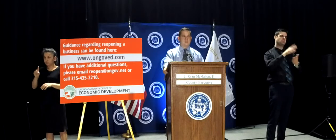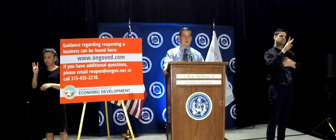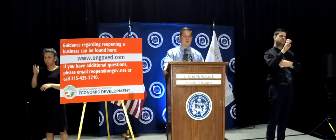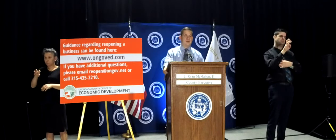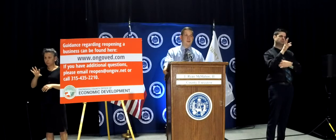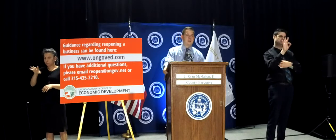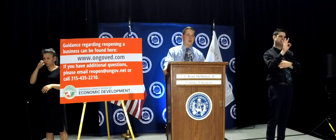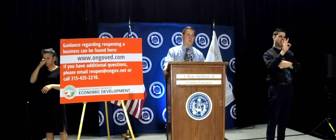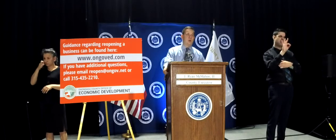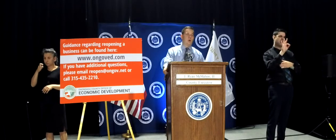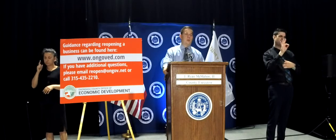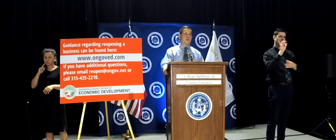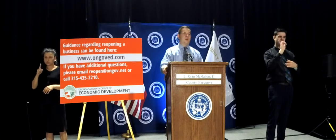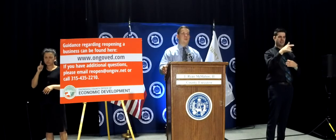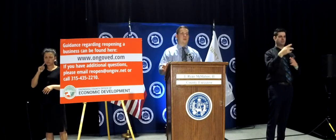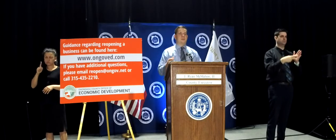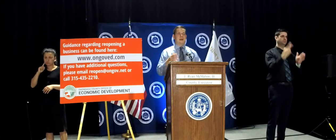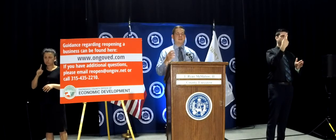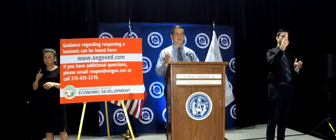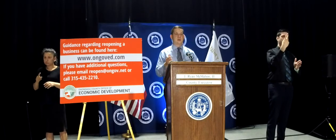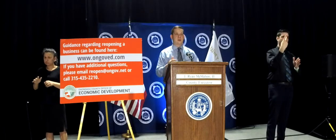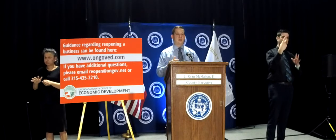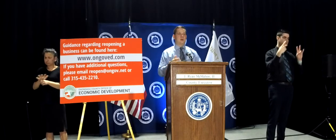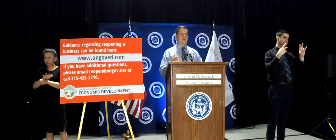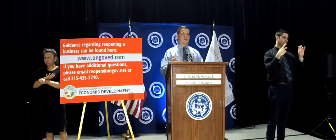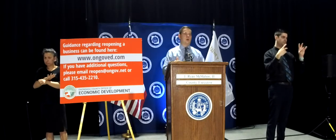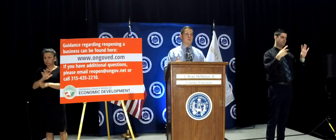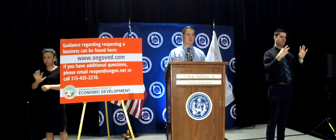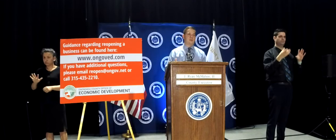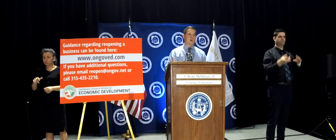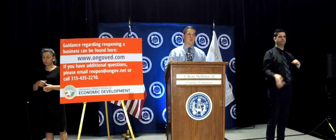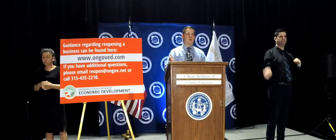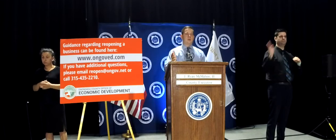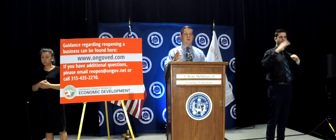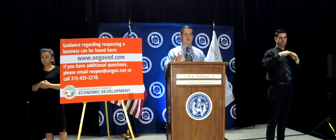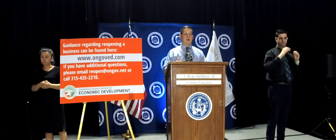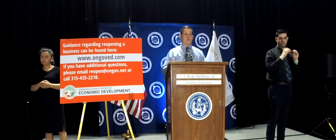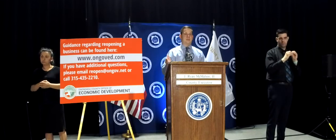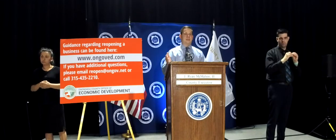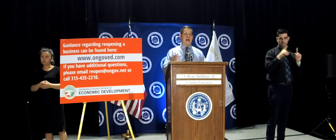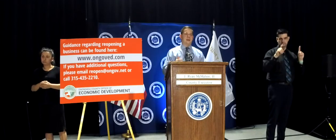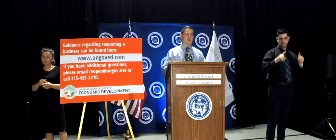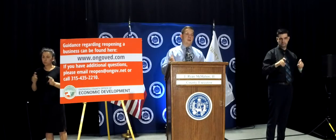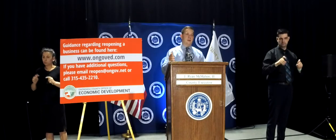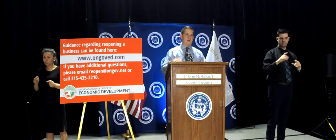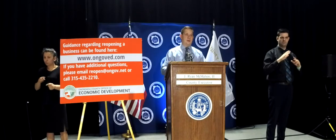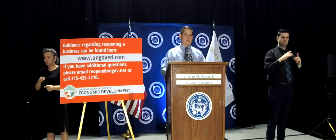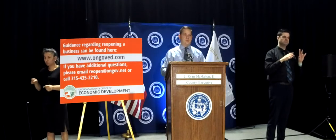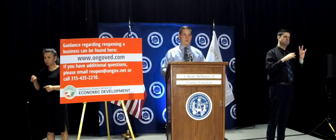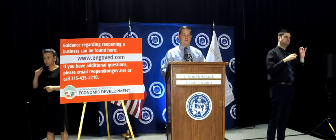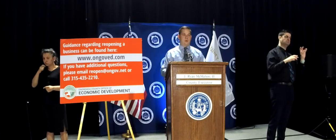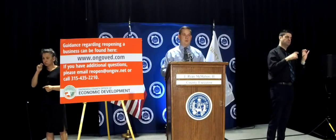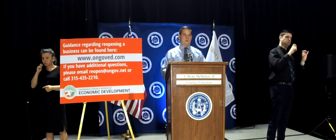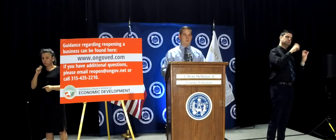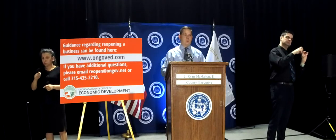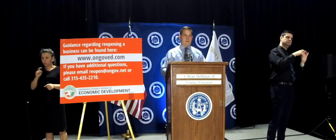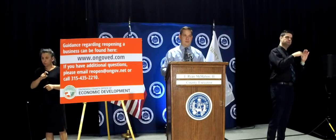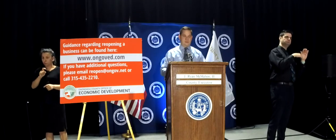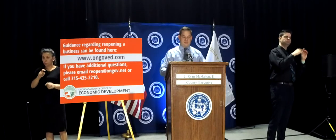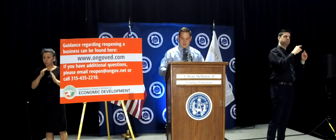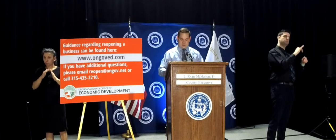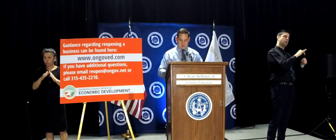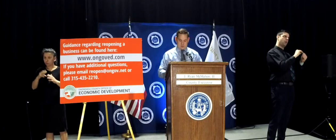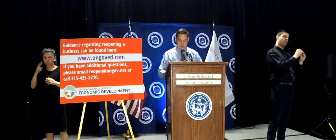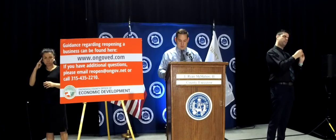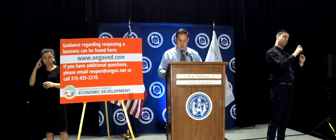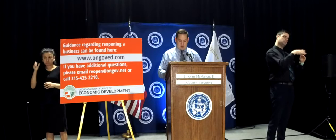tests necessary. And we know that there are some tests that are done at nursing homes that are always lagging. So we even know that there's more tests